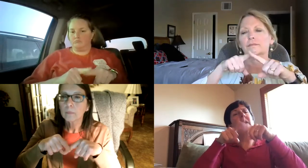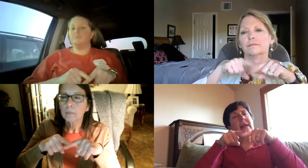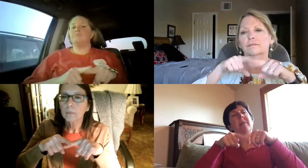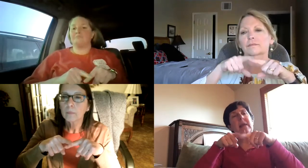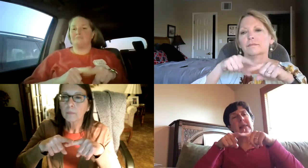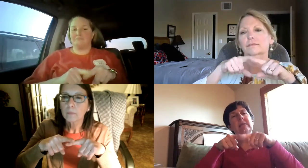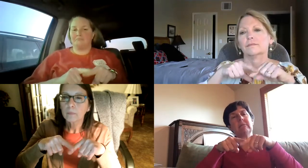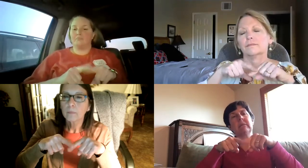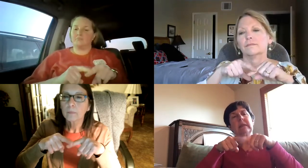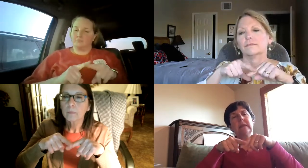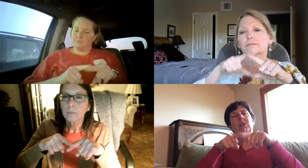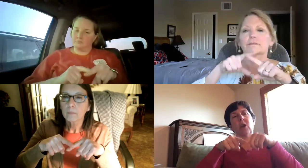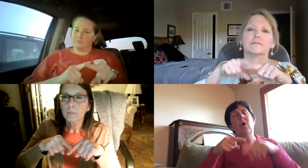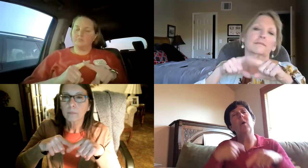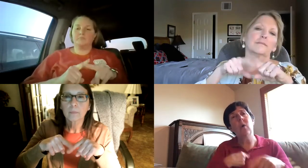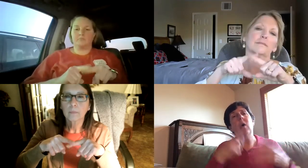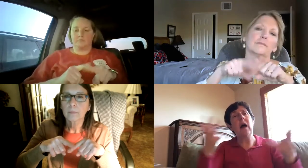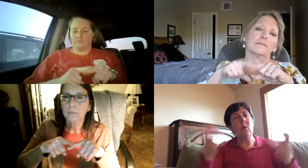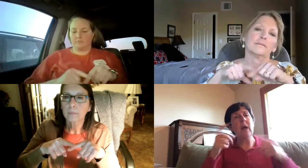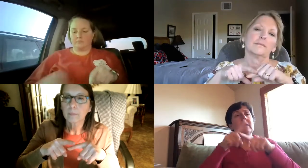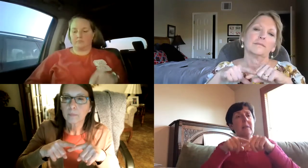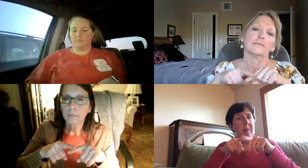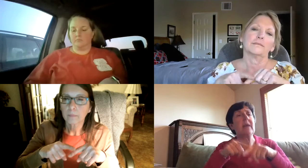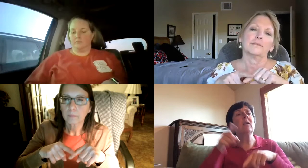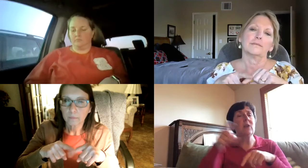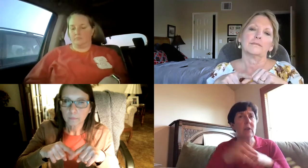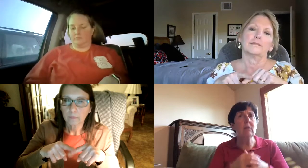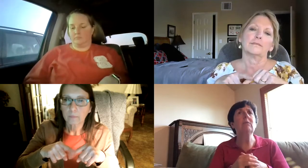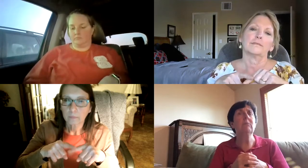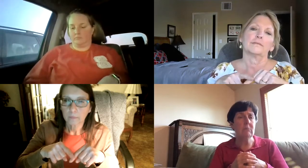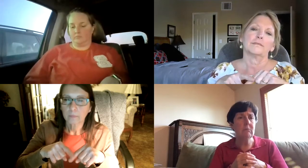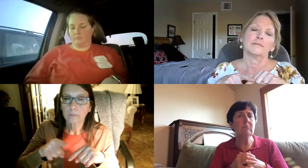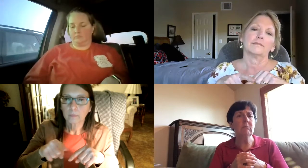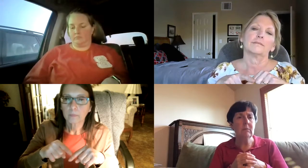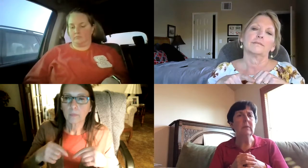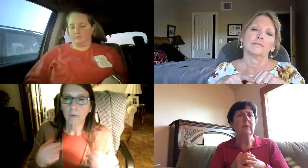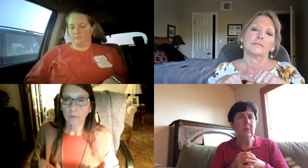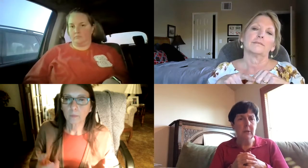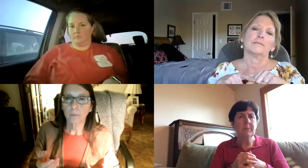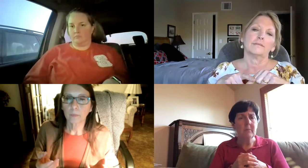Yeah, oh, that depends. So I want to depend on you.